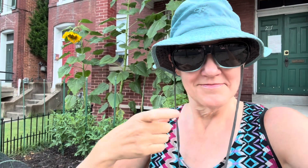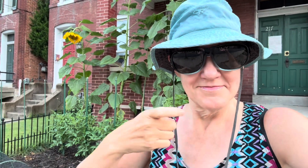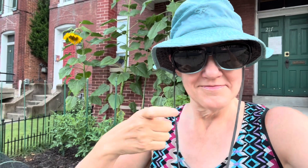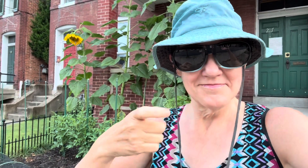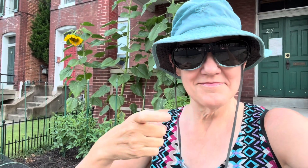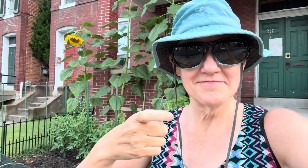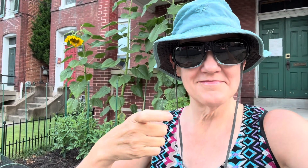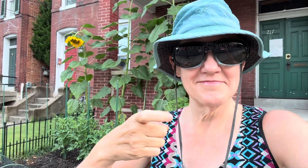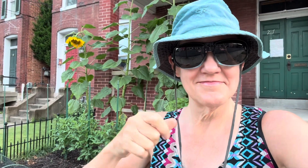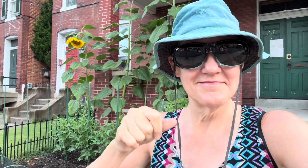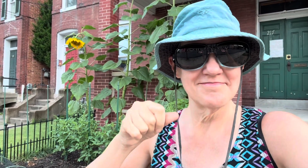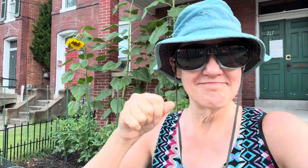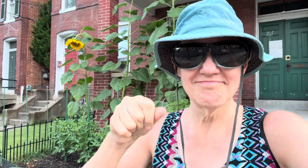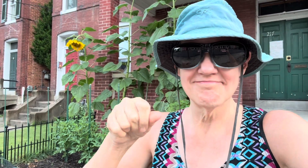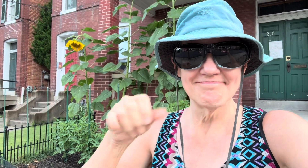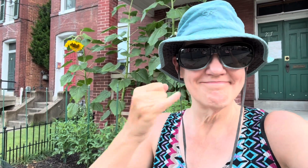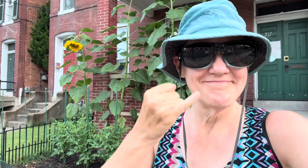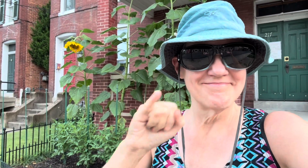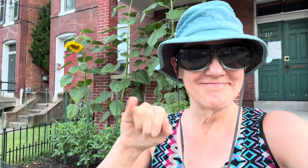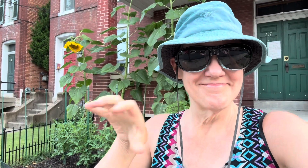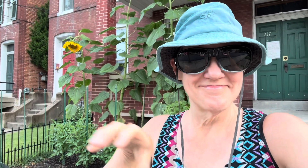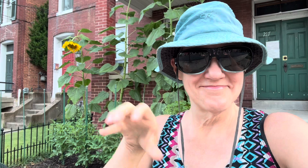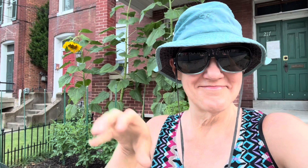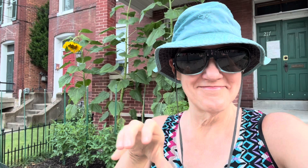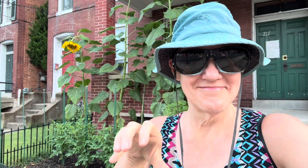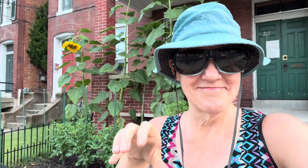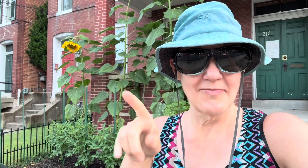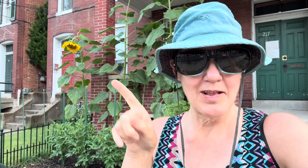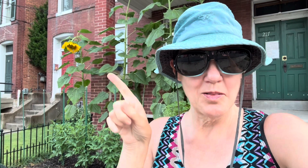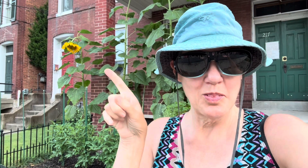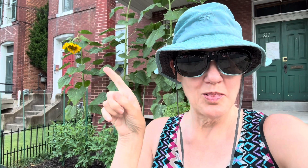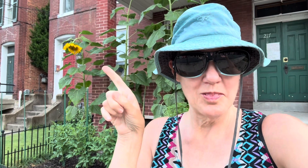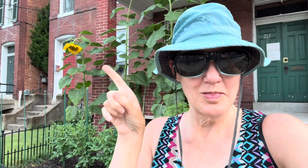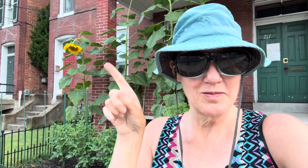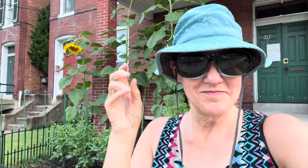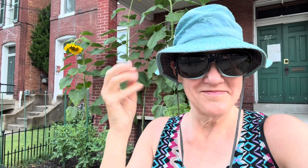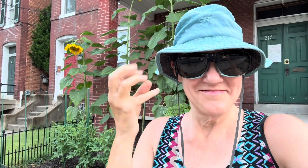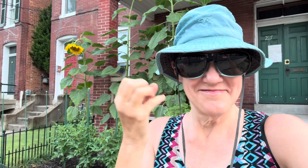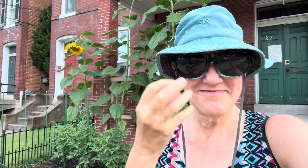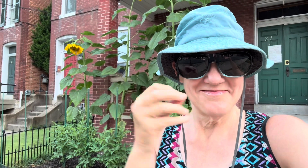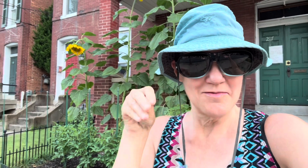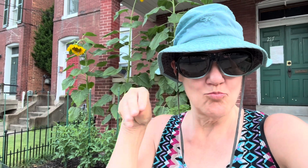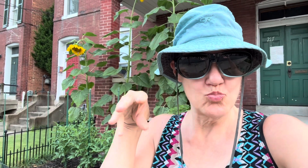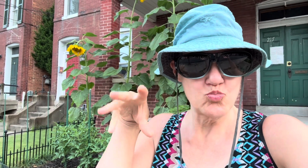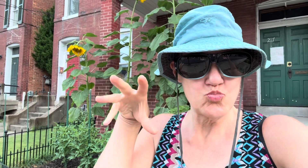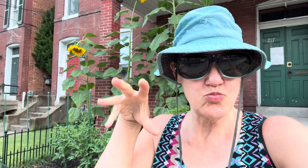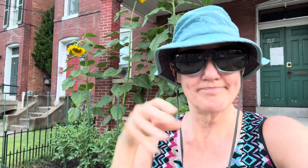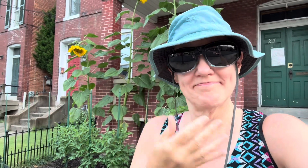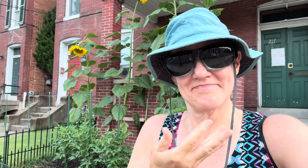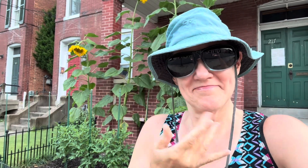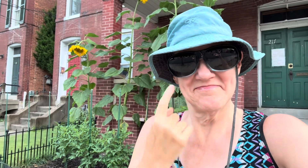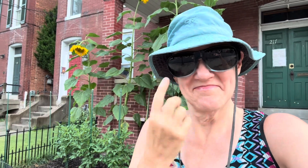my appetite control, and to stay independent and active. And look at that